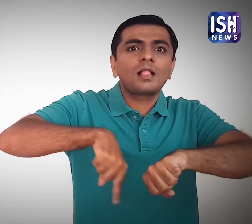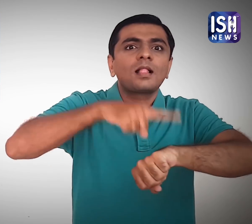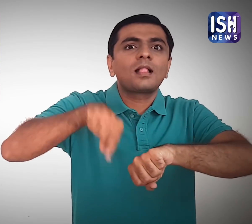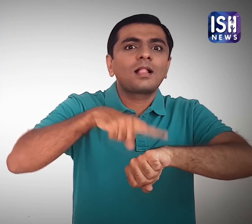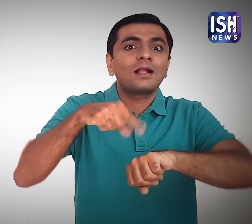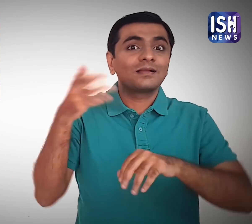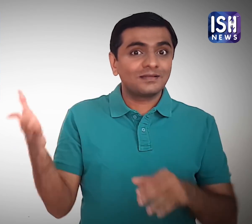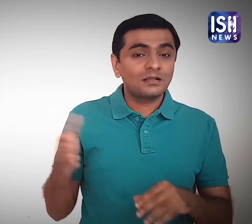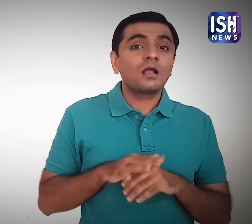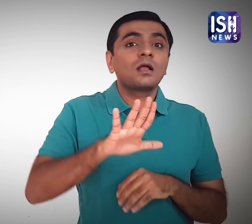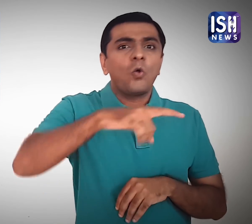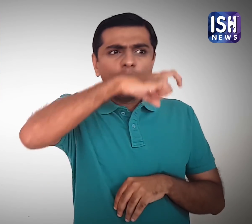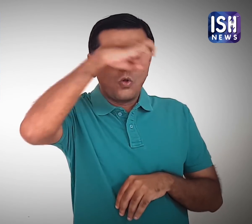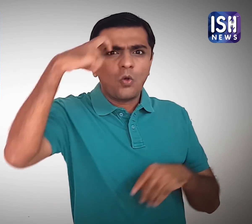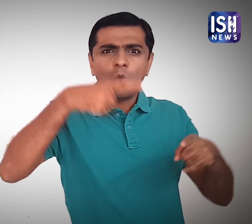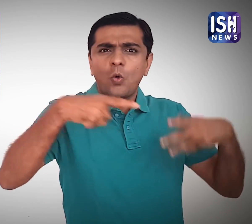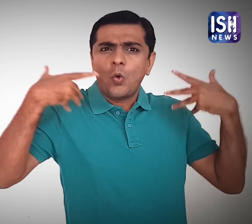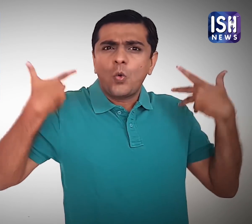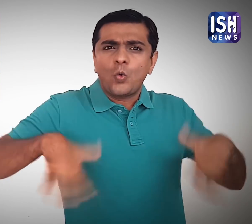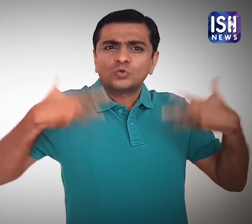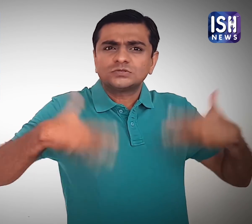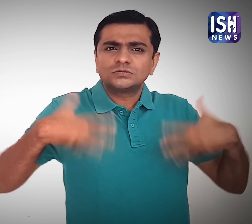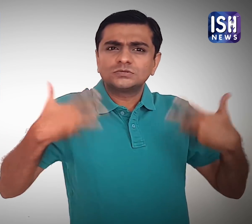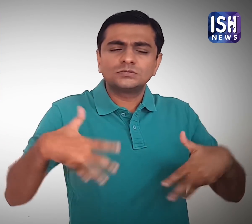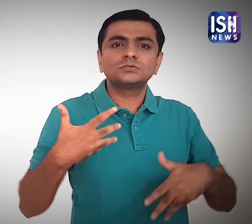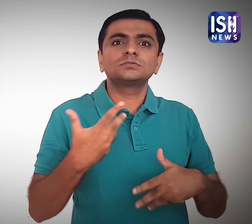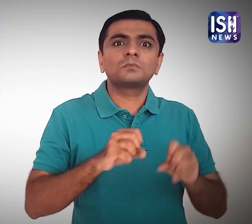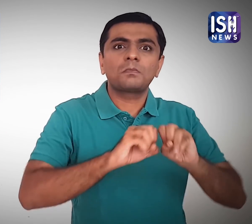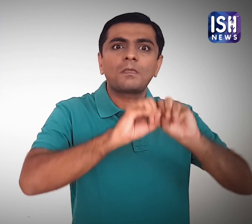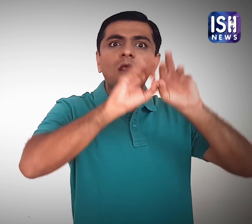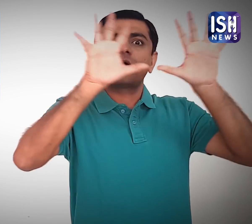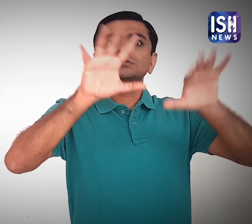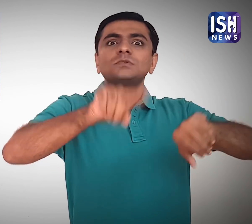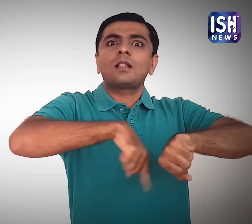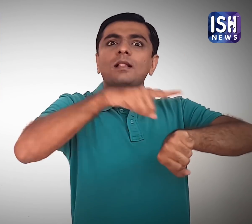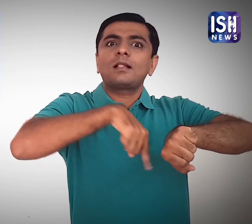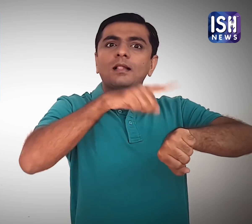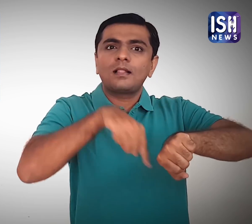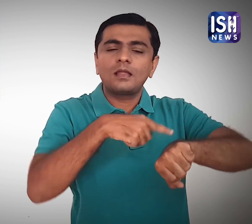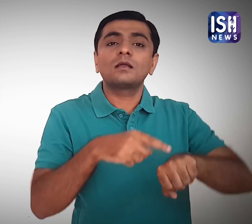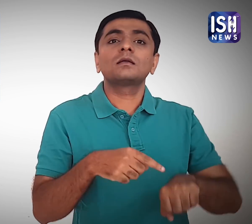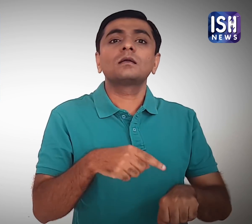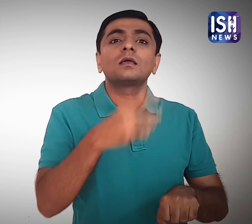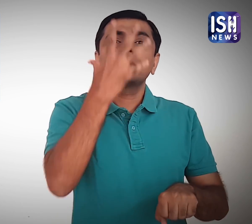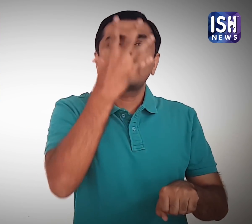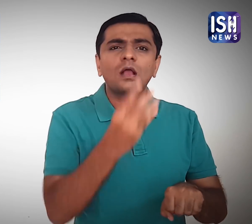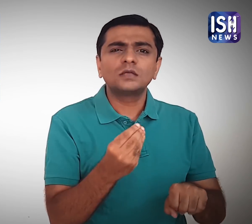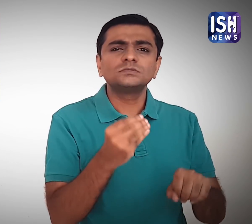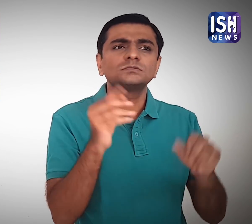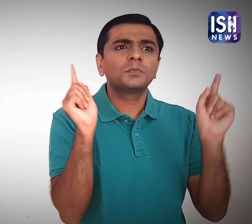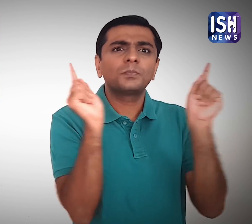and nights are longer. In summers, days are longer and nights are shorter.